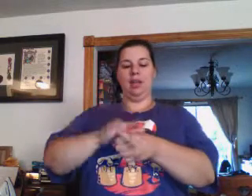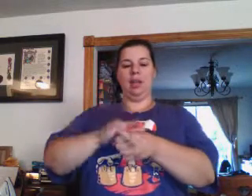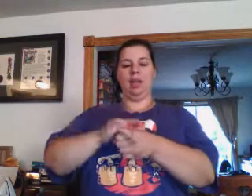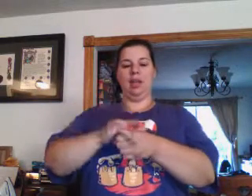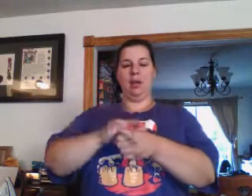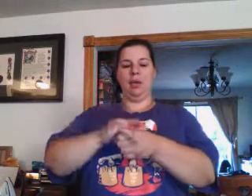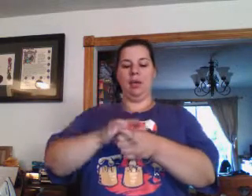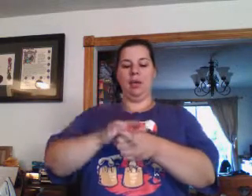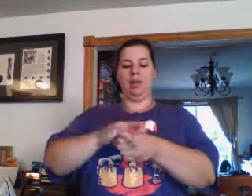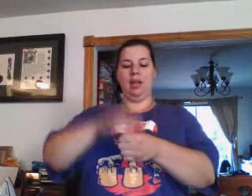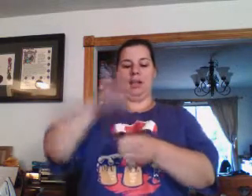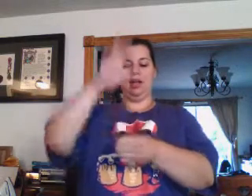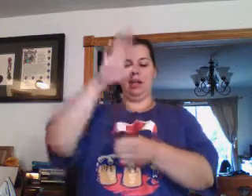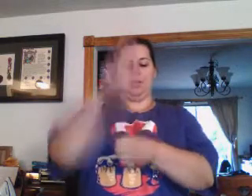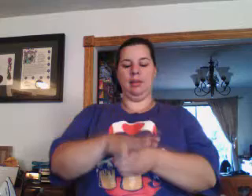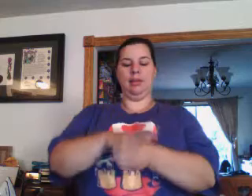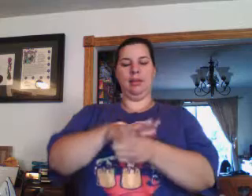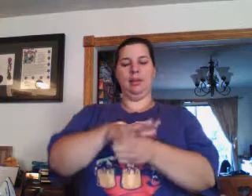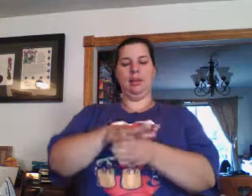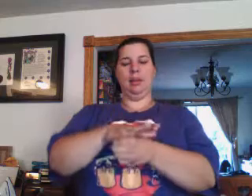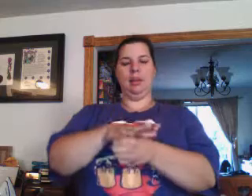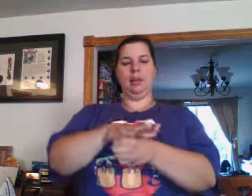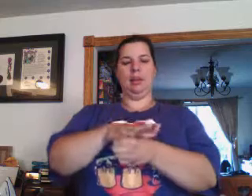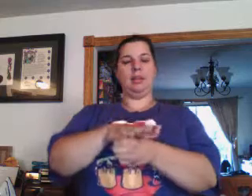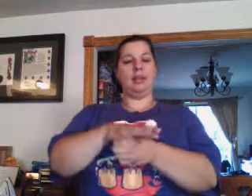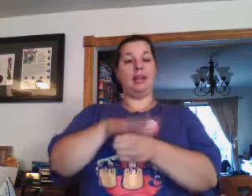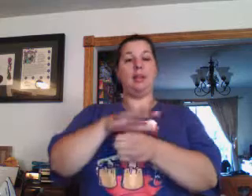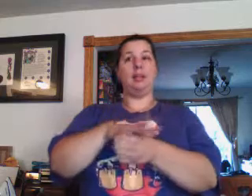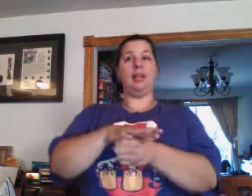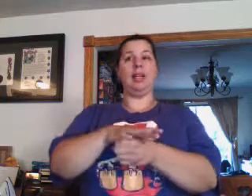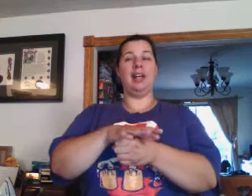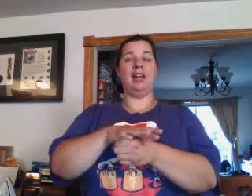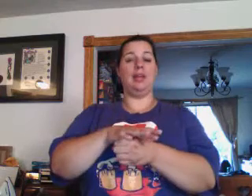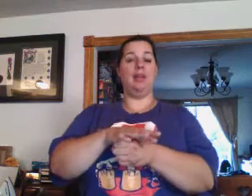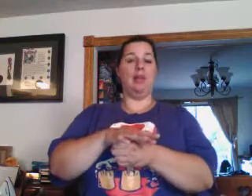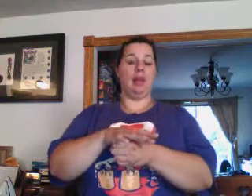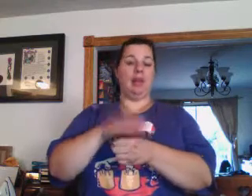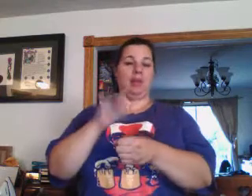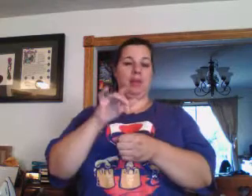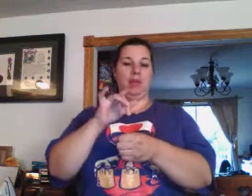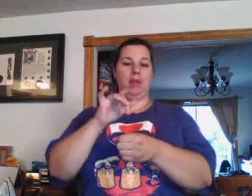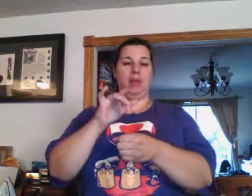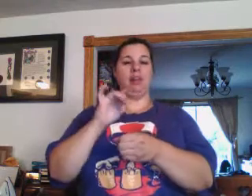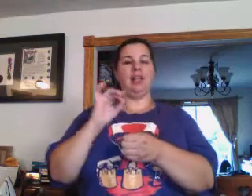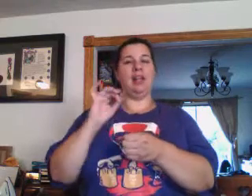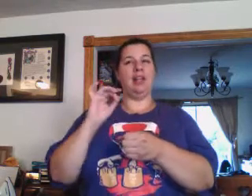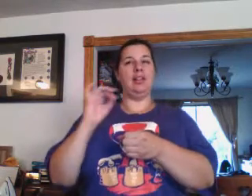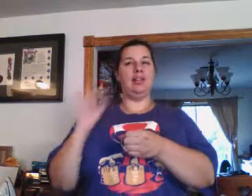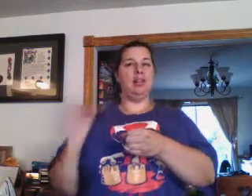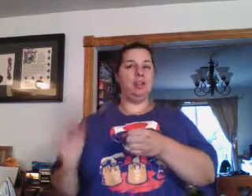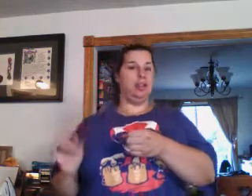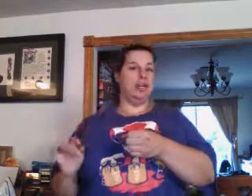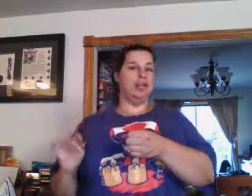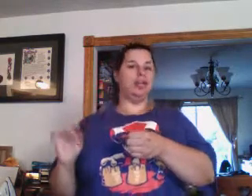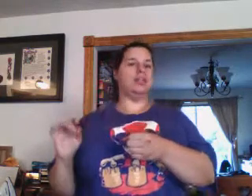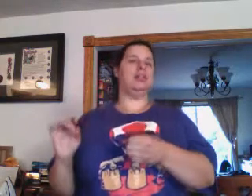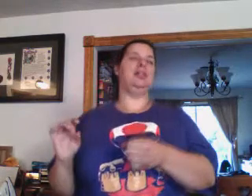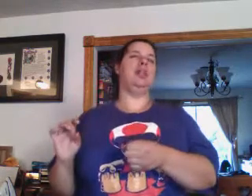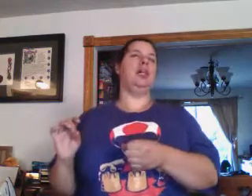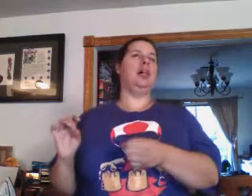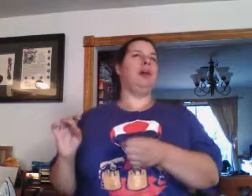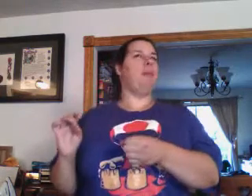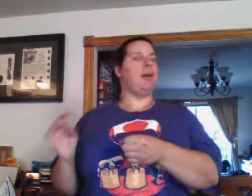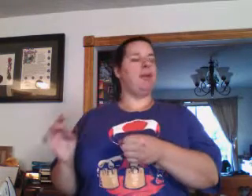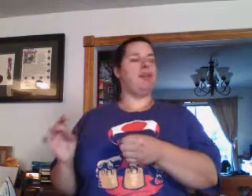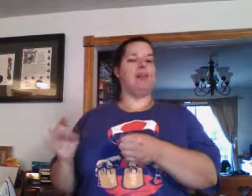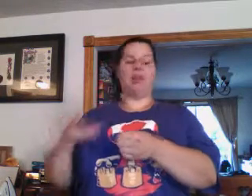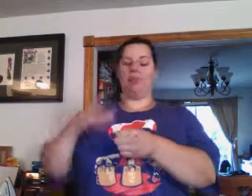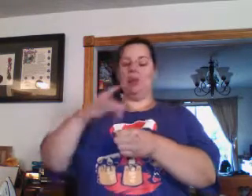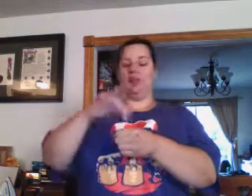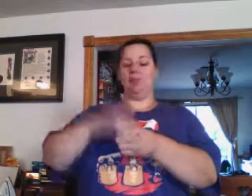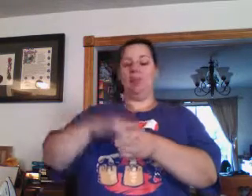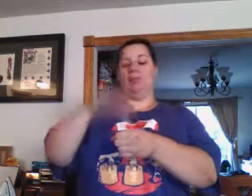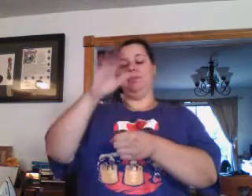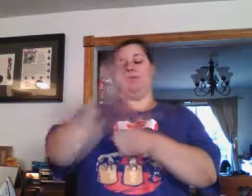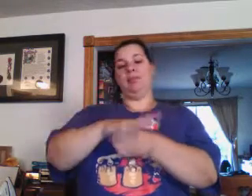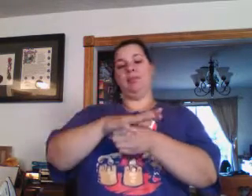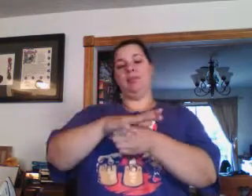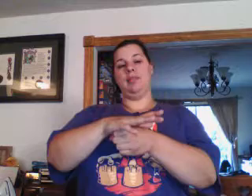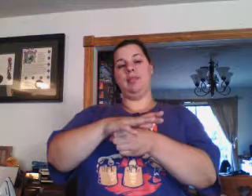in the hole, and then like you're putting a cork in something, which I think is sort of weird because pop doesn't have corks, but there